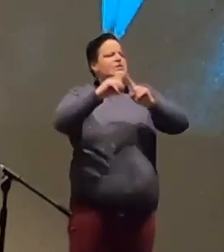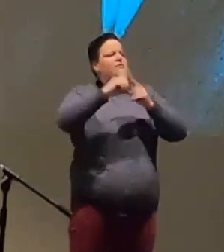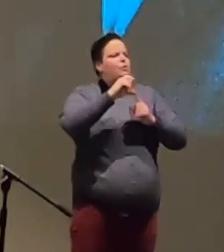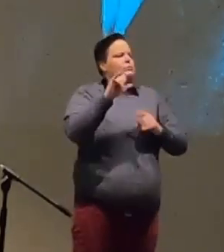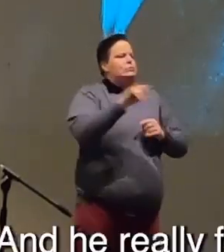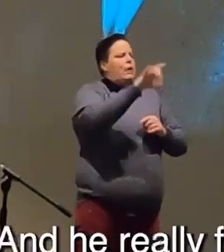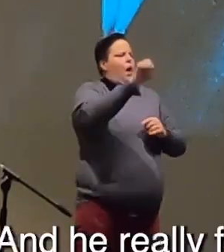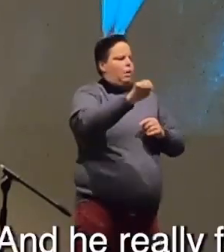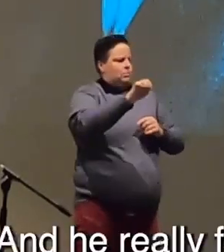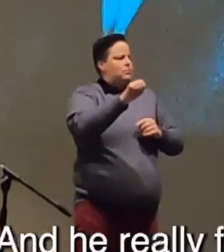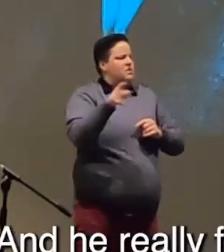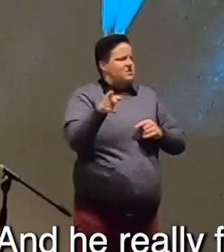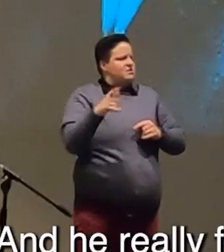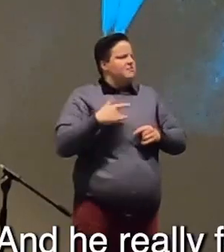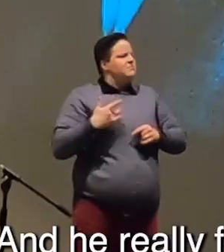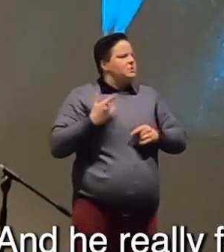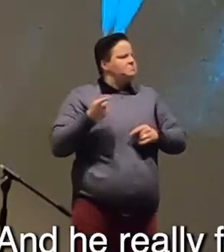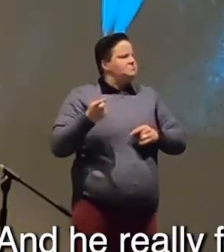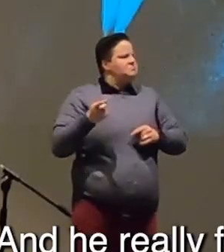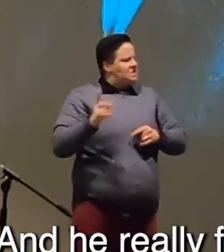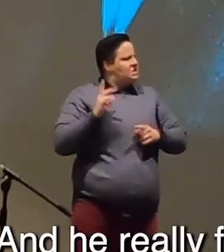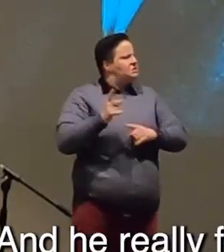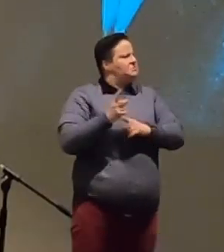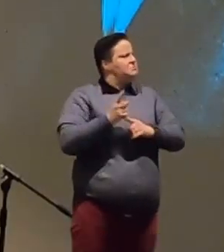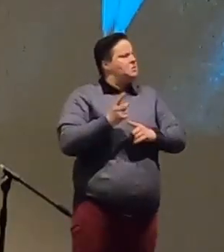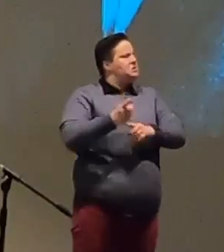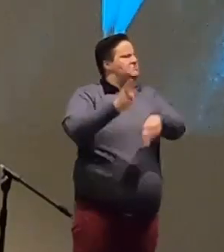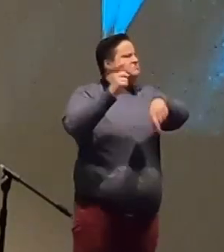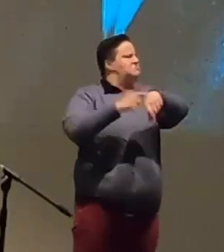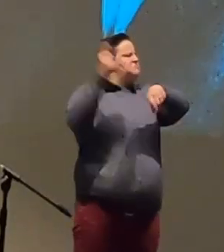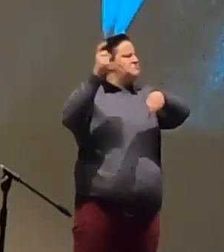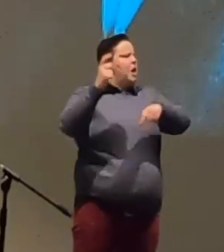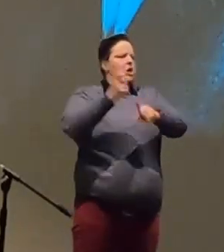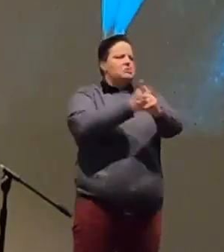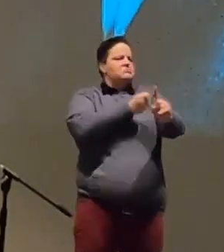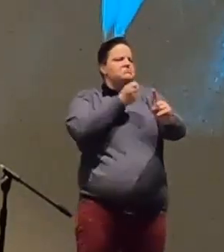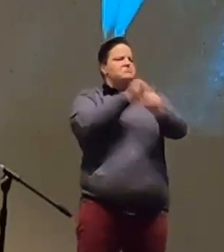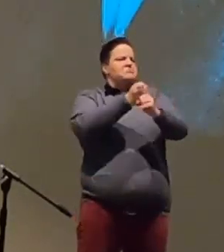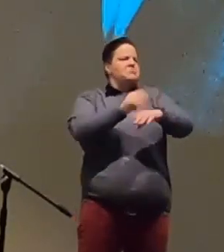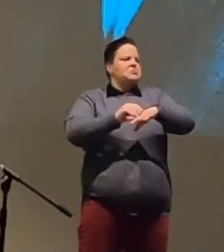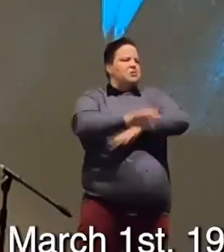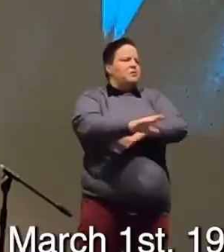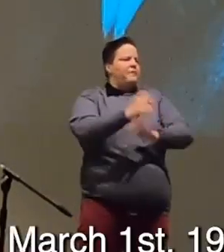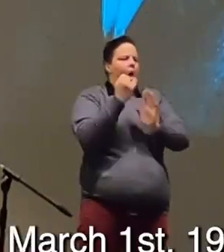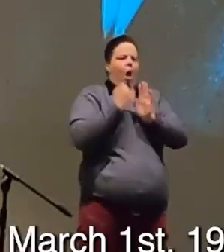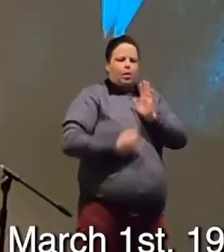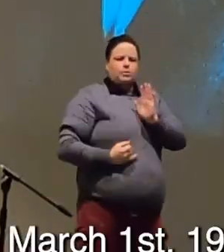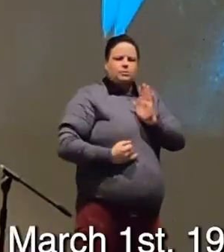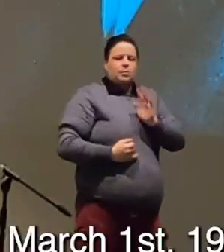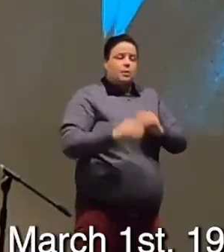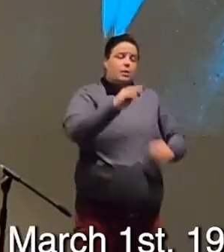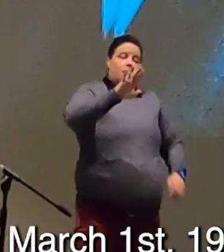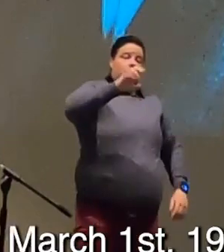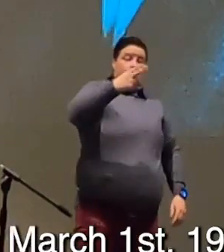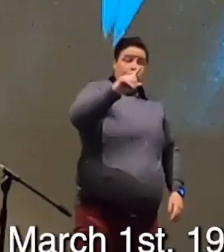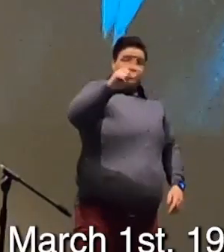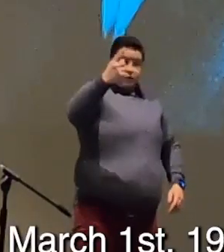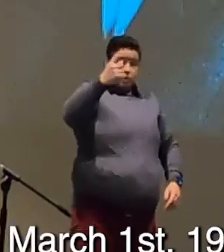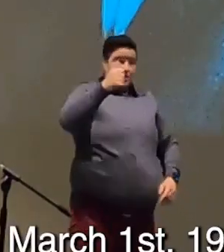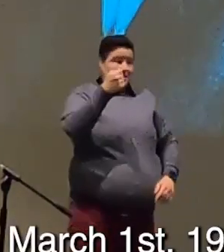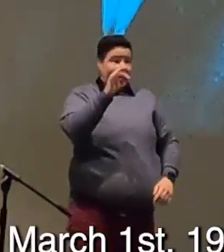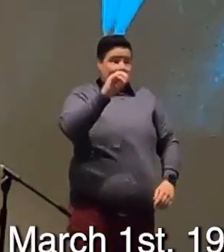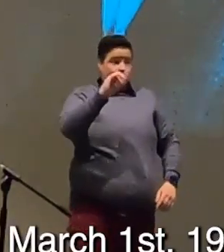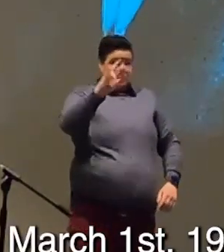the exhibition. And he really felt like this was his moment to make an impact on art. On March 1st,